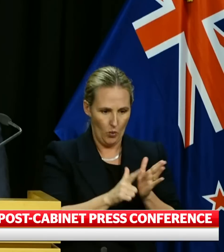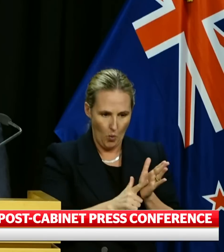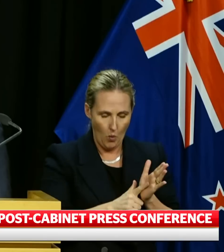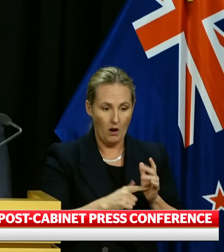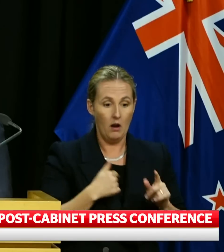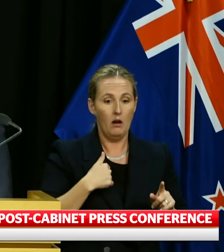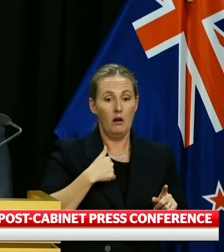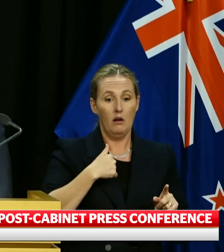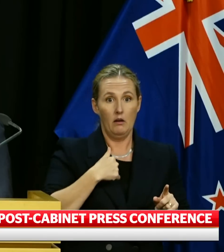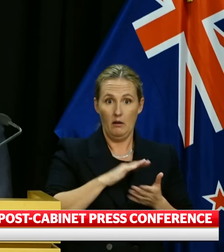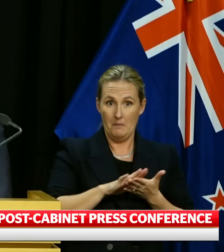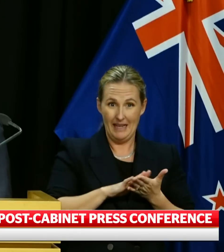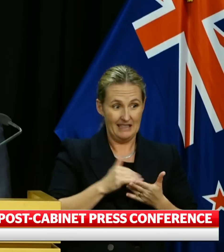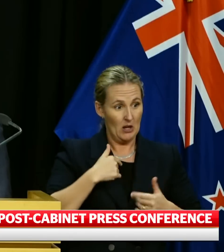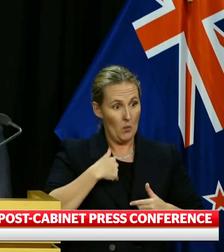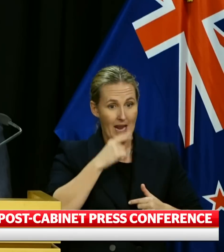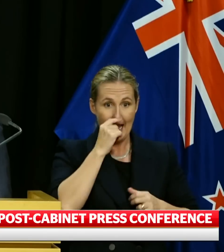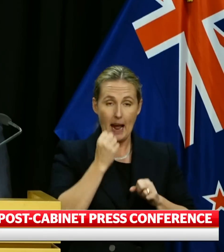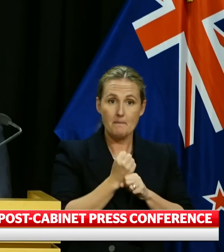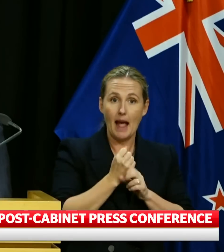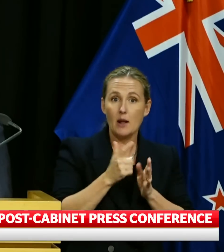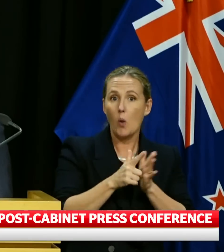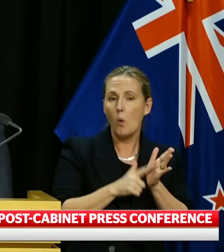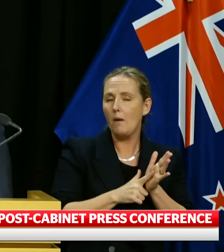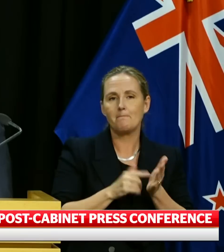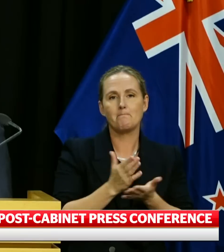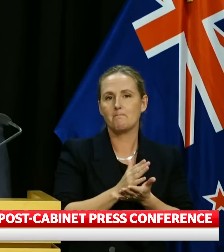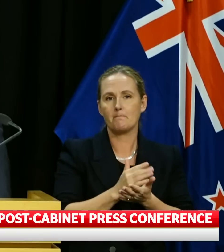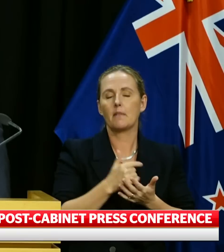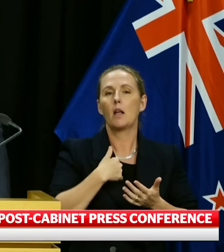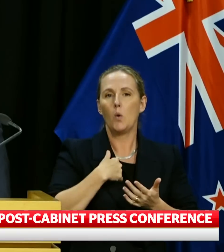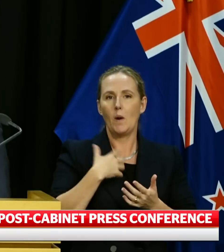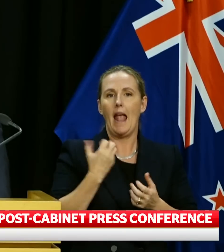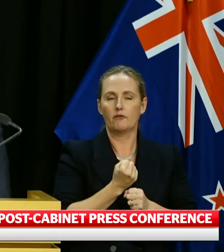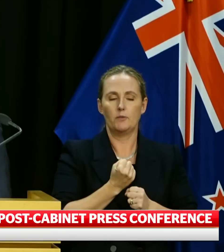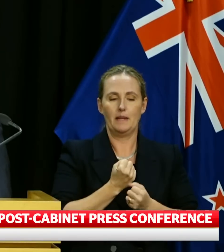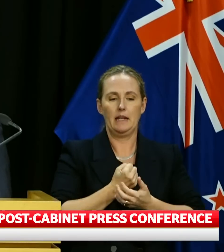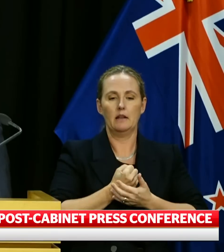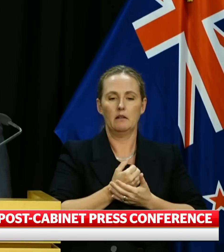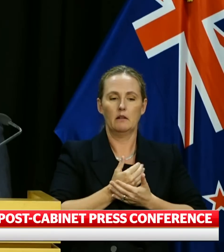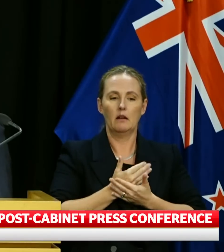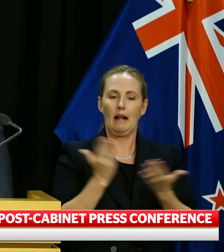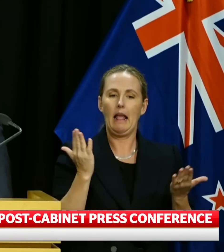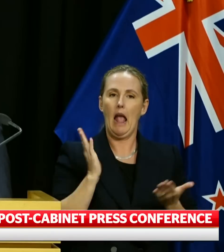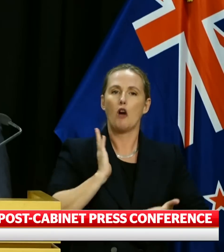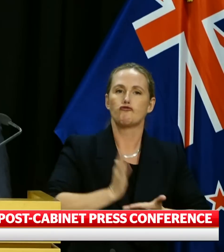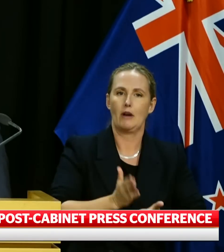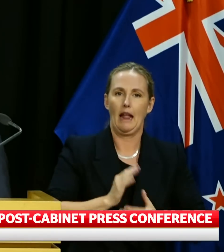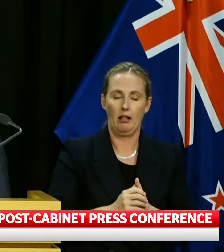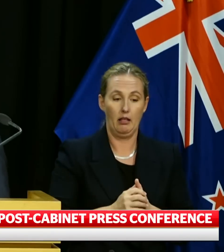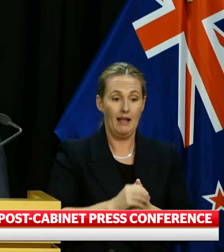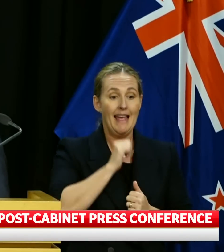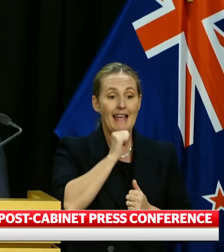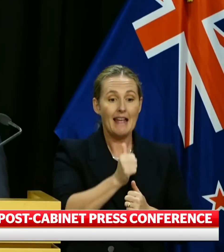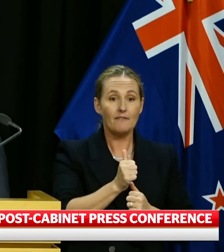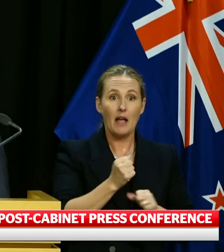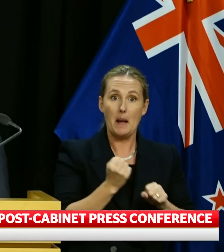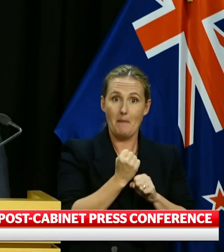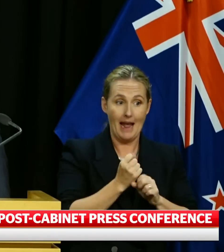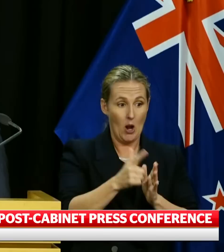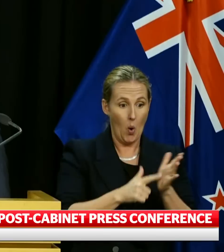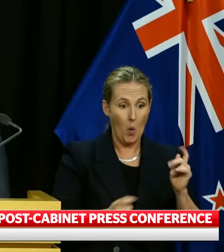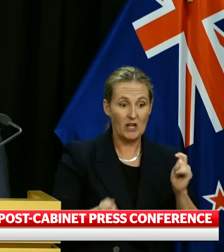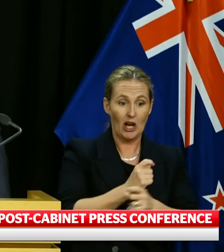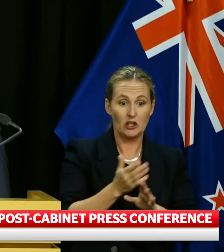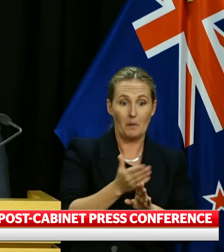doing anything, but it does mean we have to be realistic. That actually, to make further law changes and have them enacted before the election is